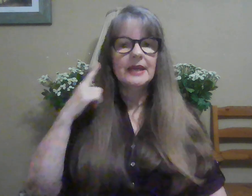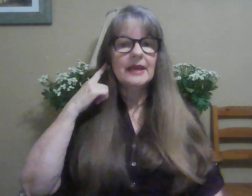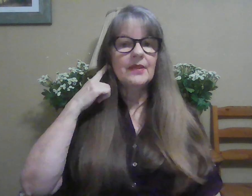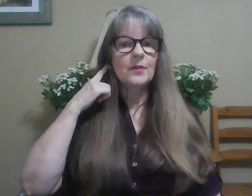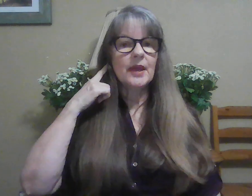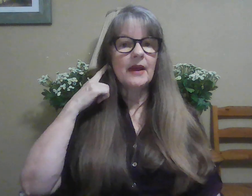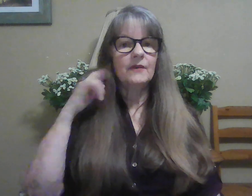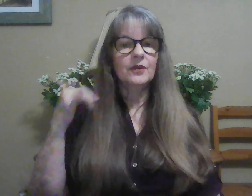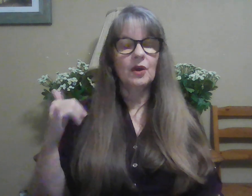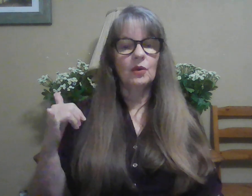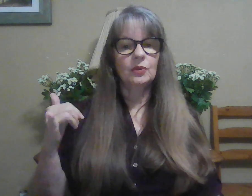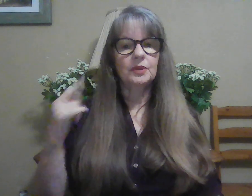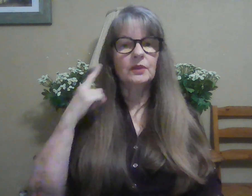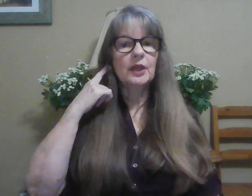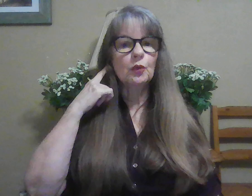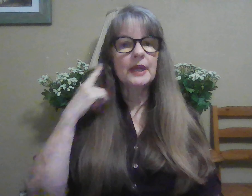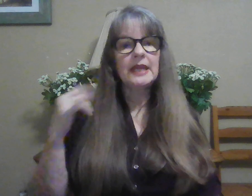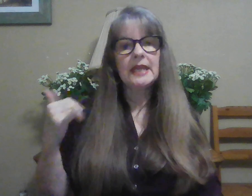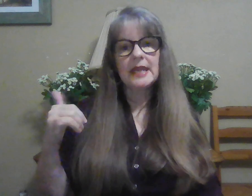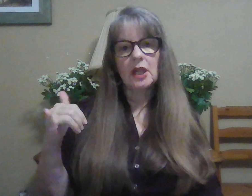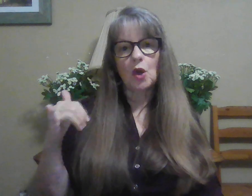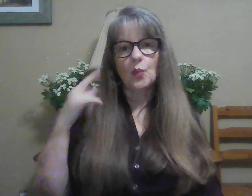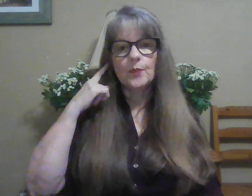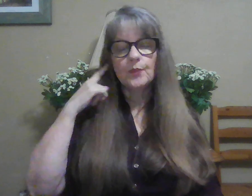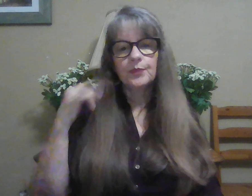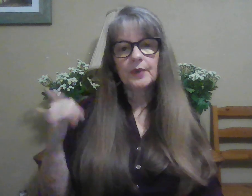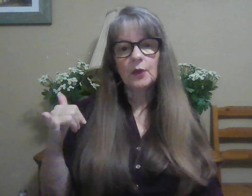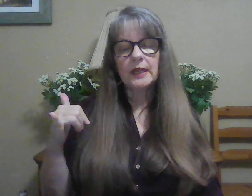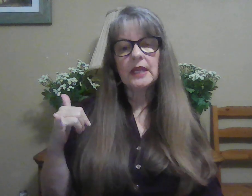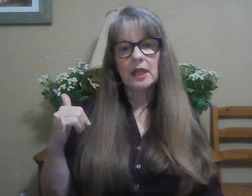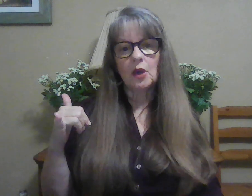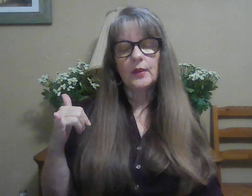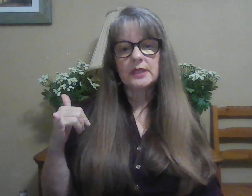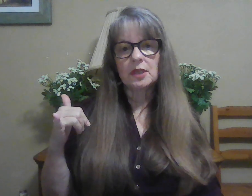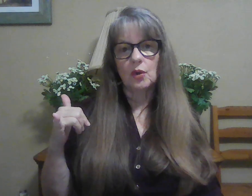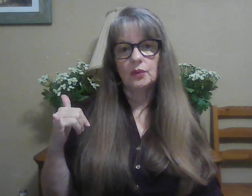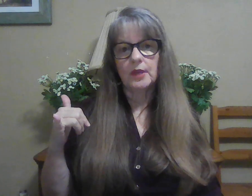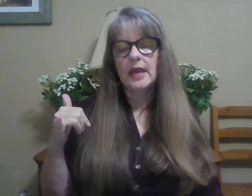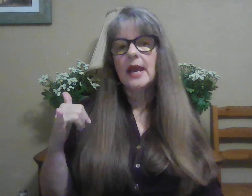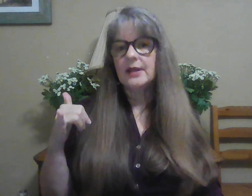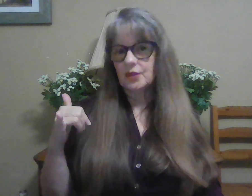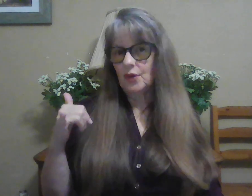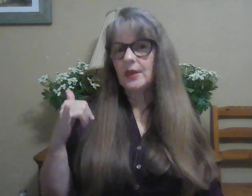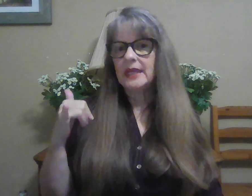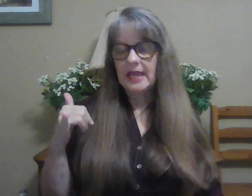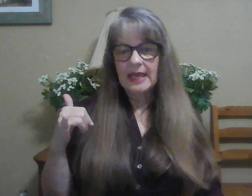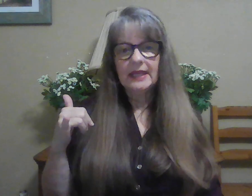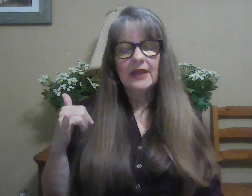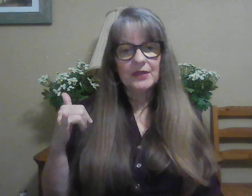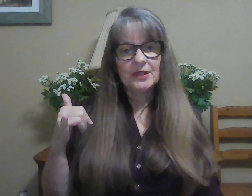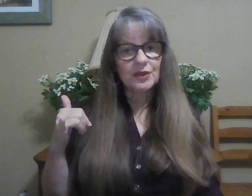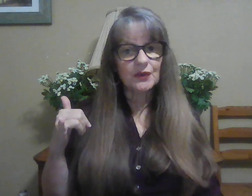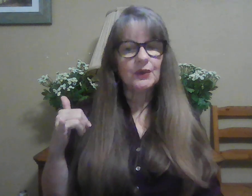and then we have gold. Earring yellow. Earring yellow is gold. And so again, if it's silver,